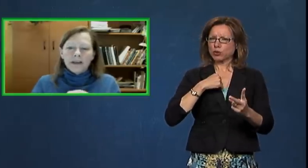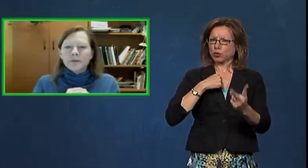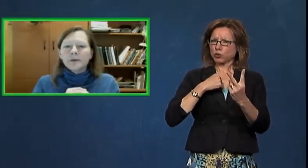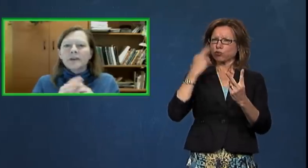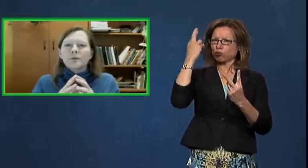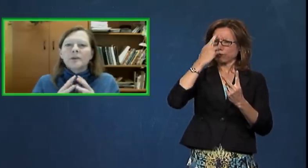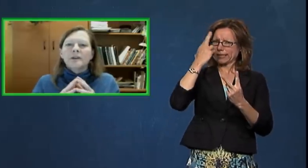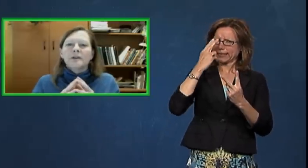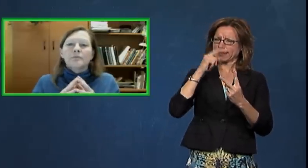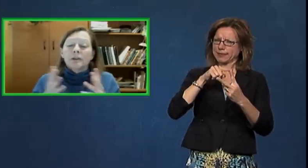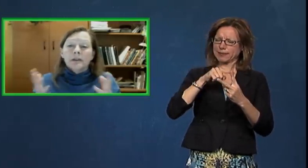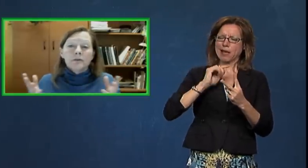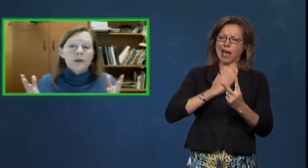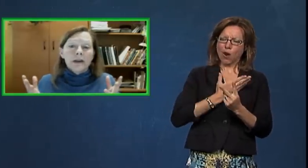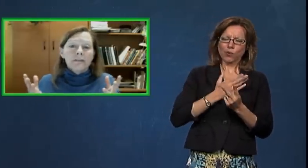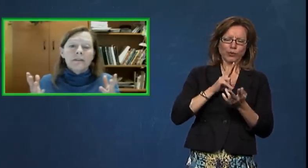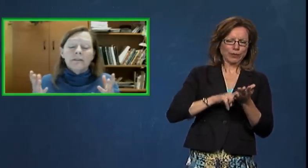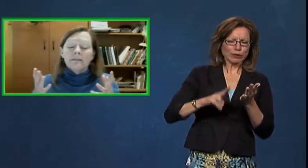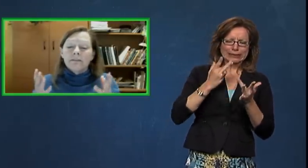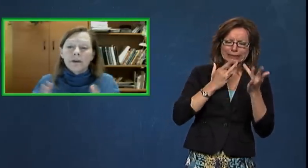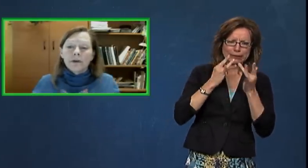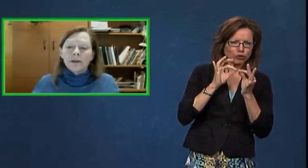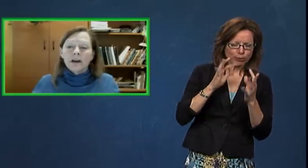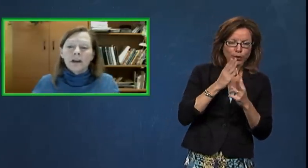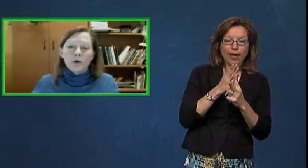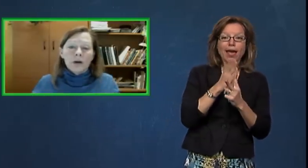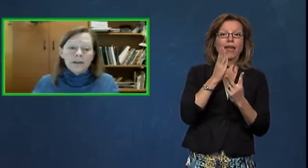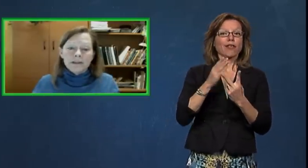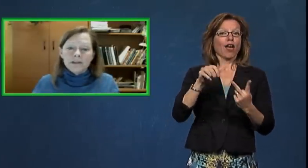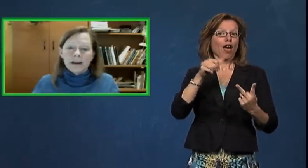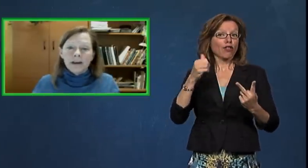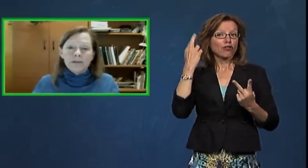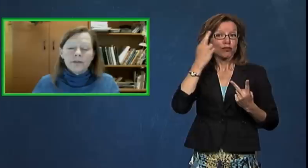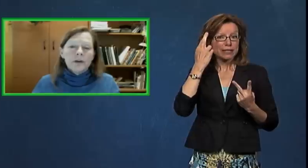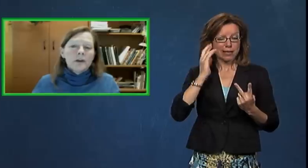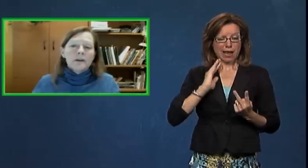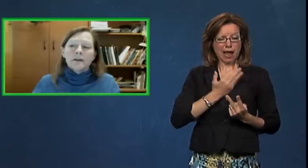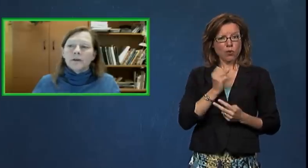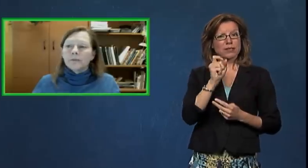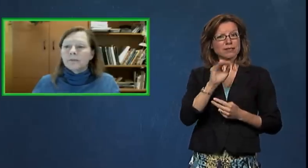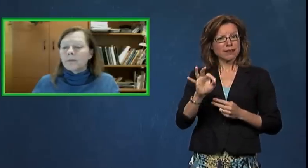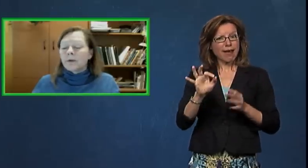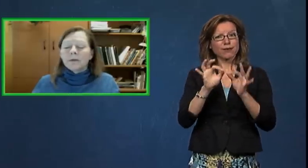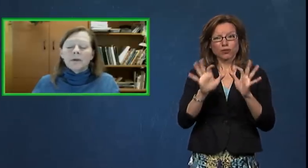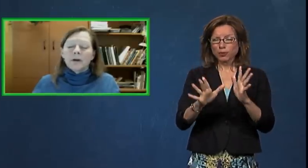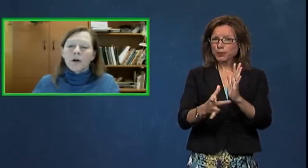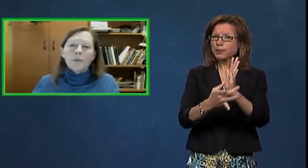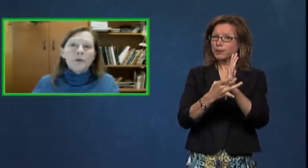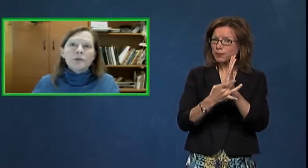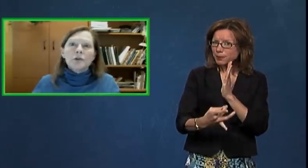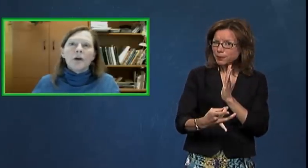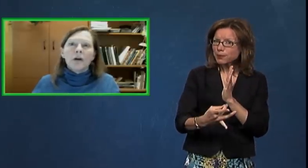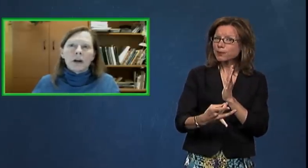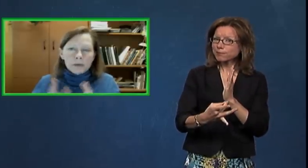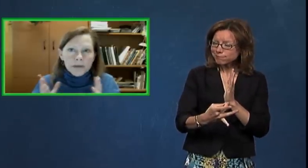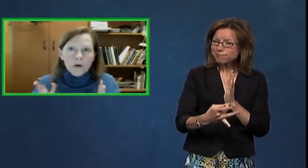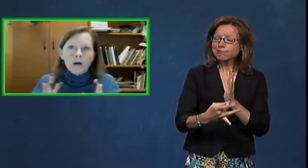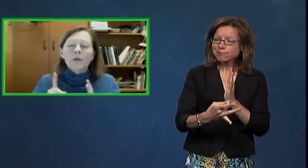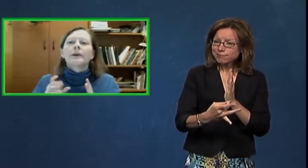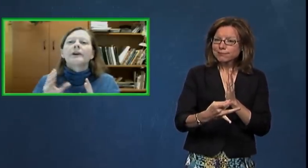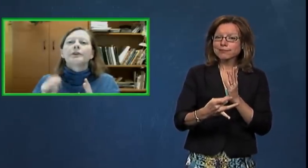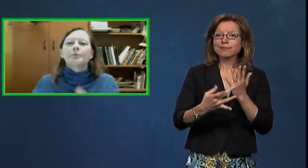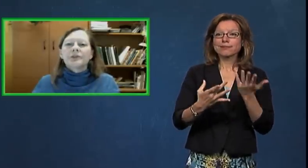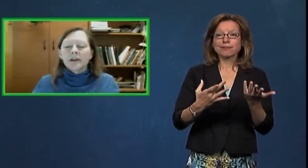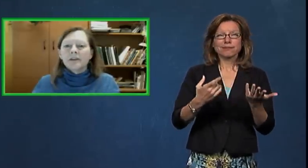and that's because we believe we have very high quality staff, Almost all, I believe